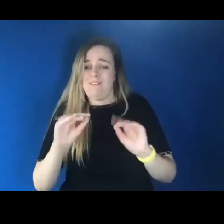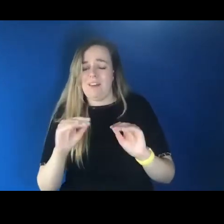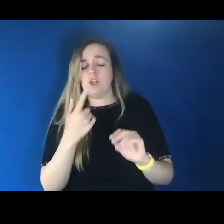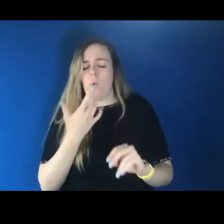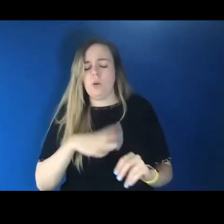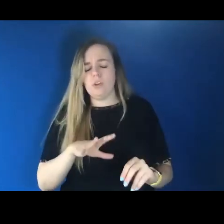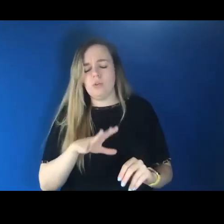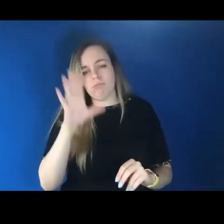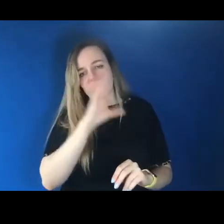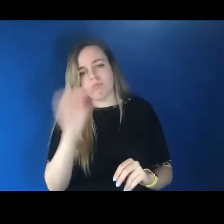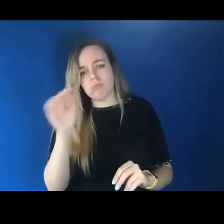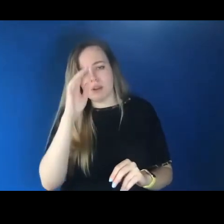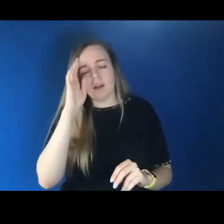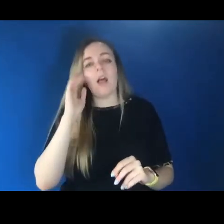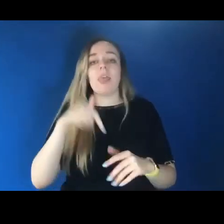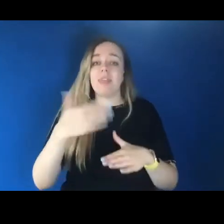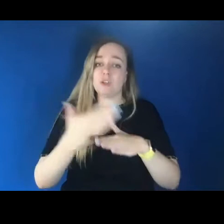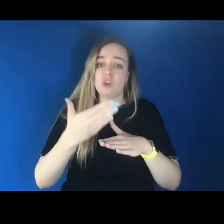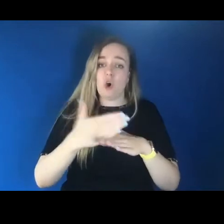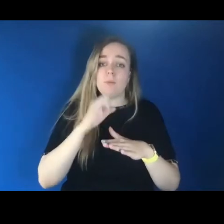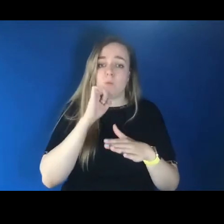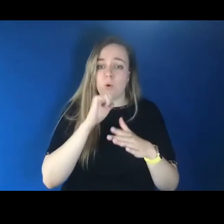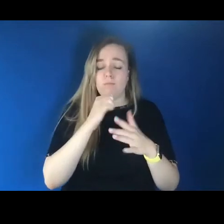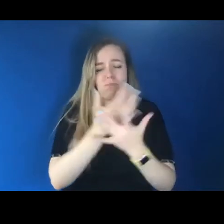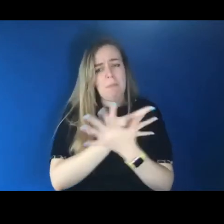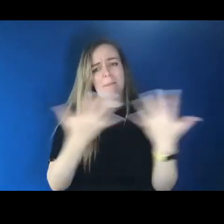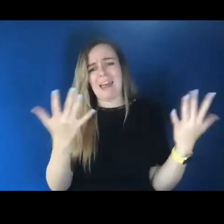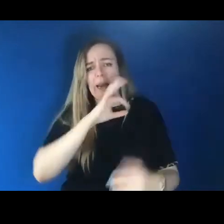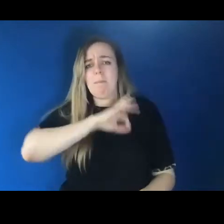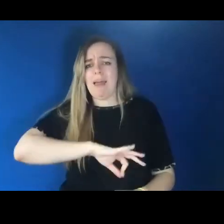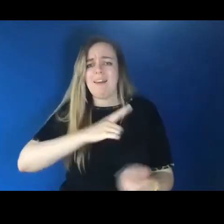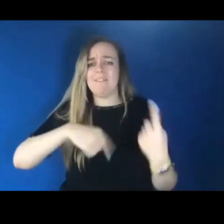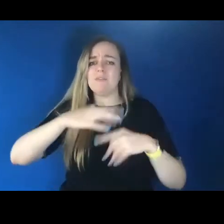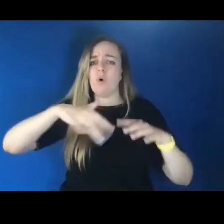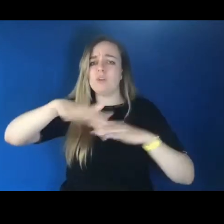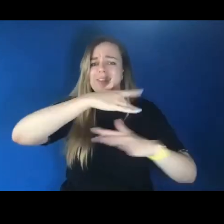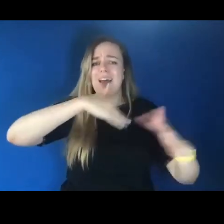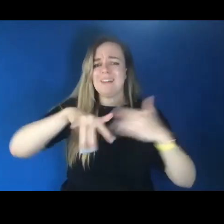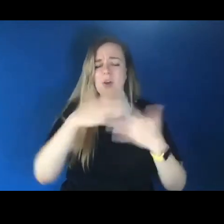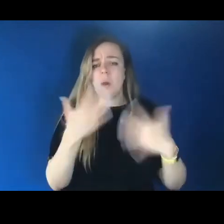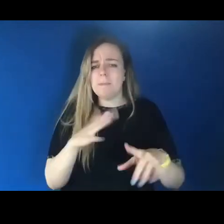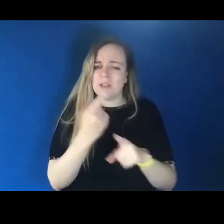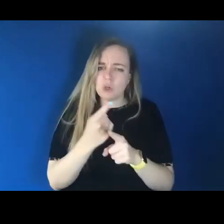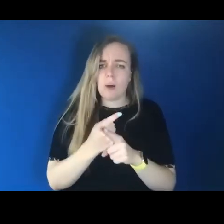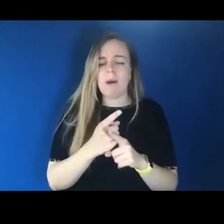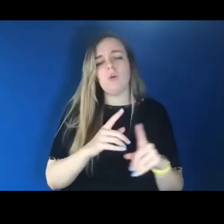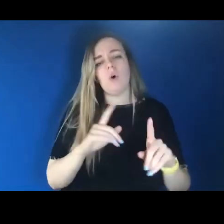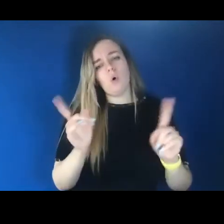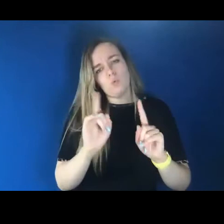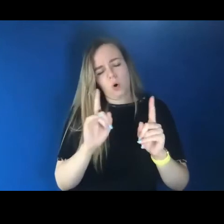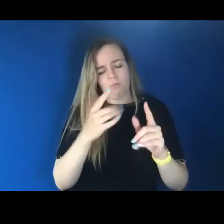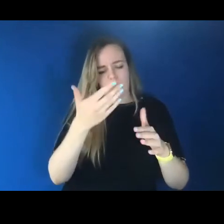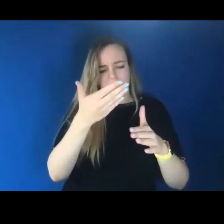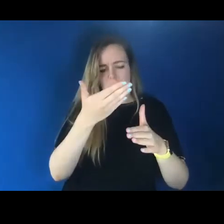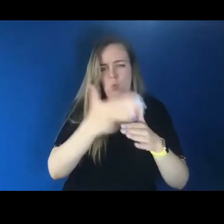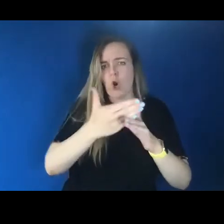that these jobs would create many wider benefits for society. So, you know, we've talked a lot about what makes good work,